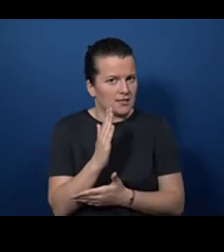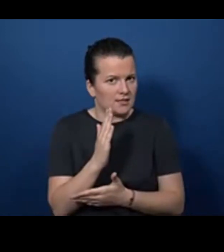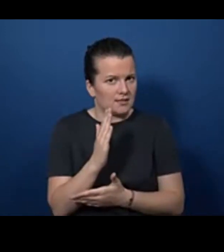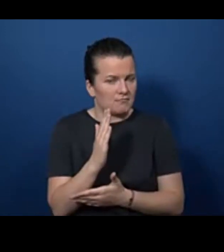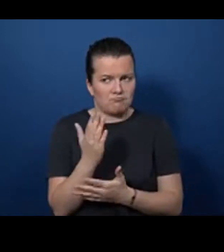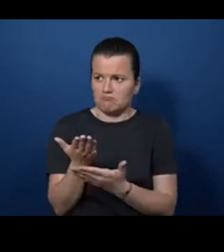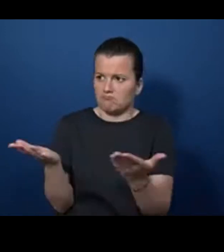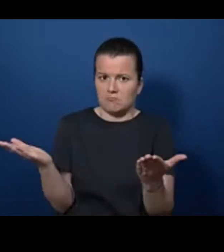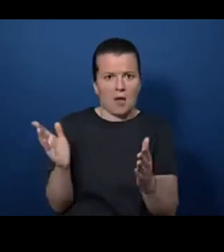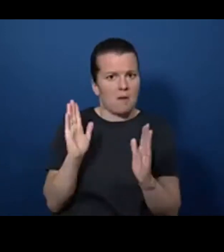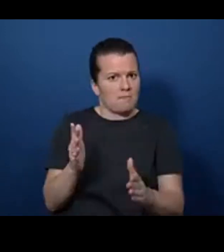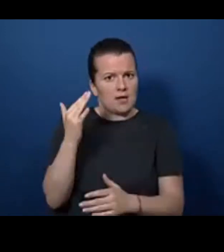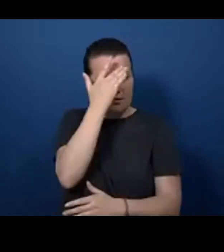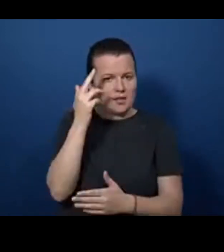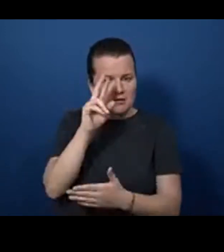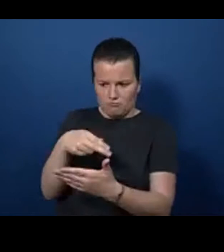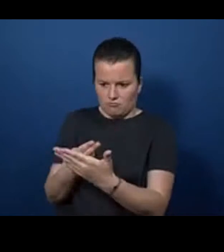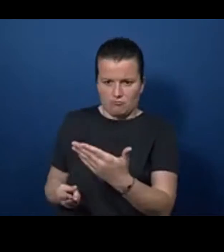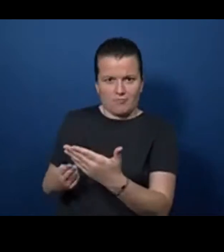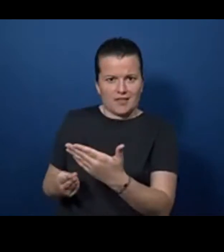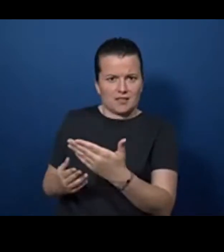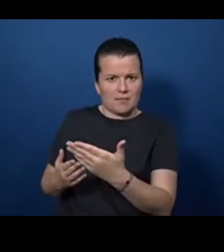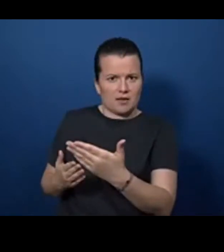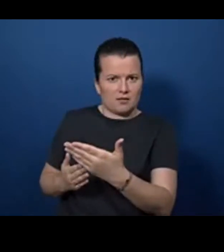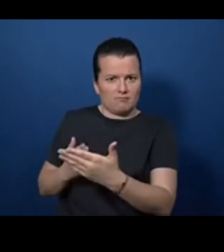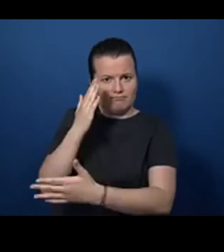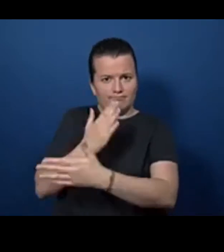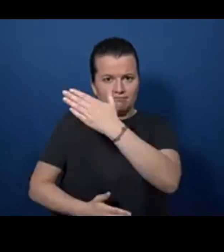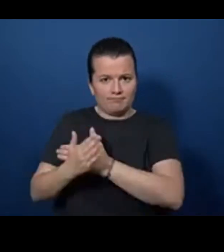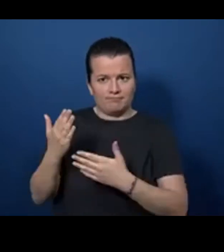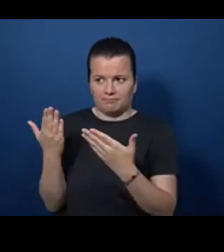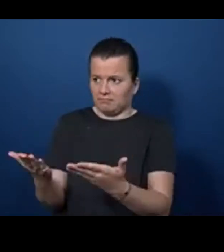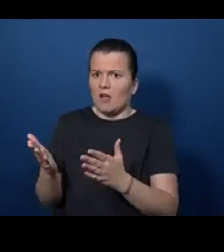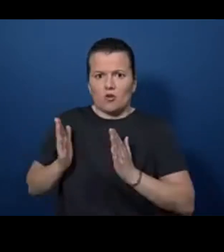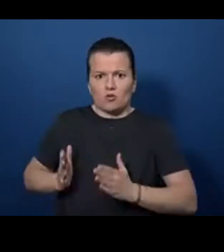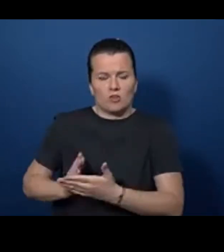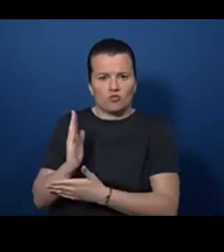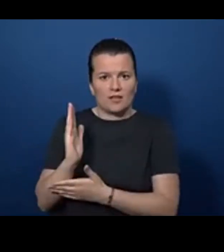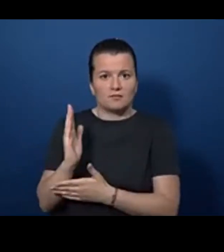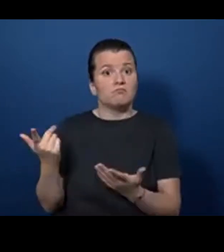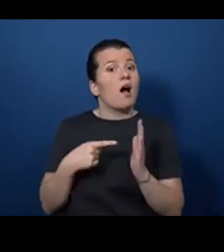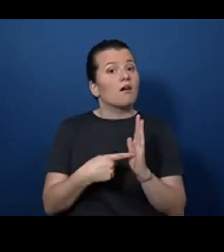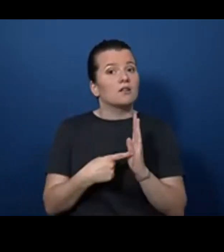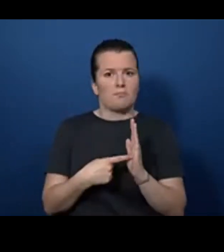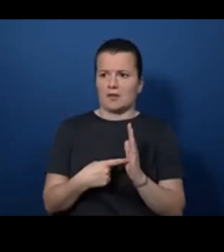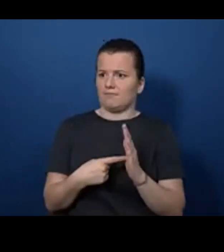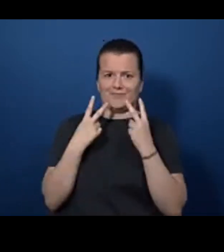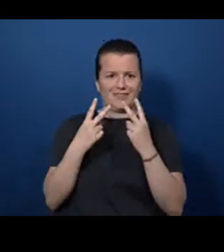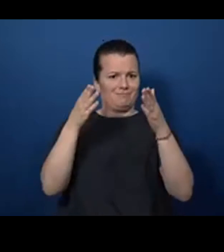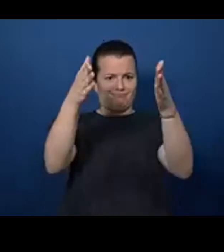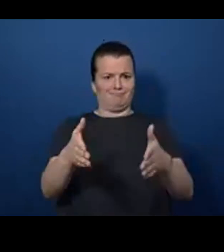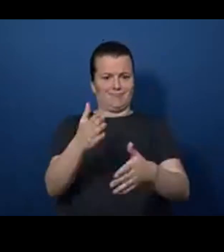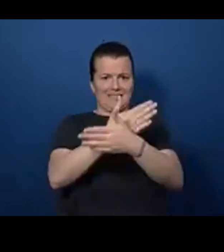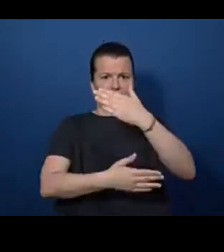mind. Because when you're dealing with a person living with a handicap, this isn't a deficiency, rather, it's